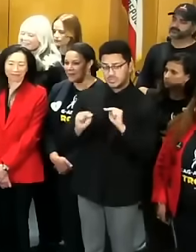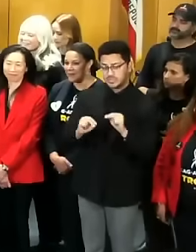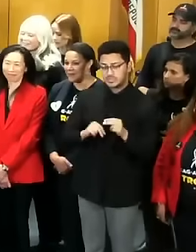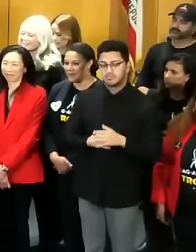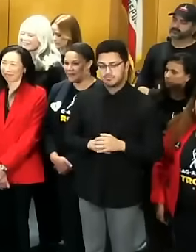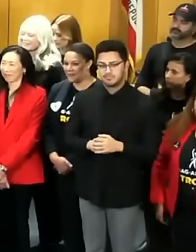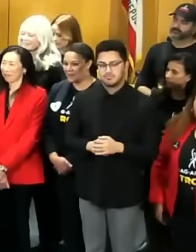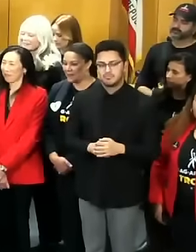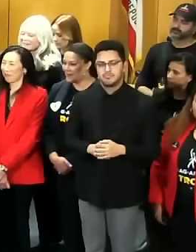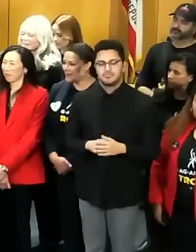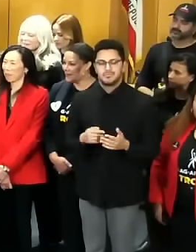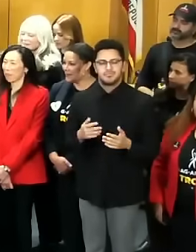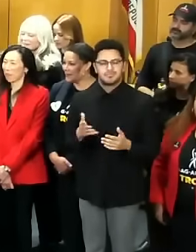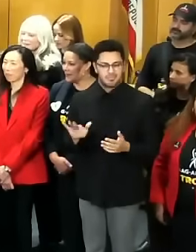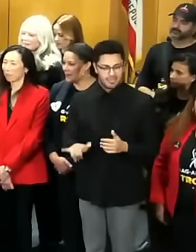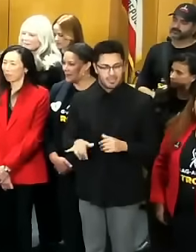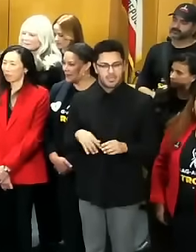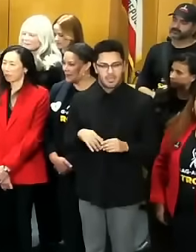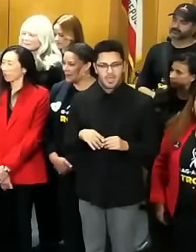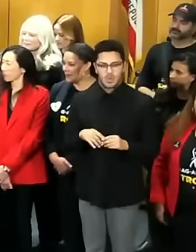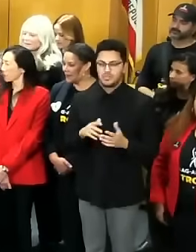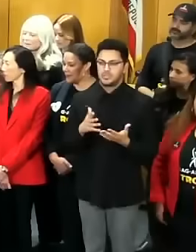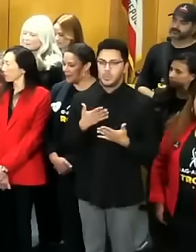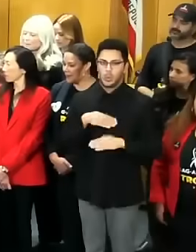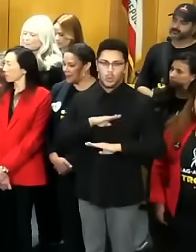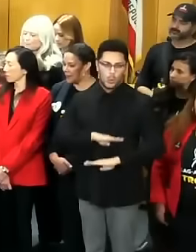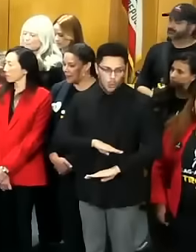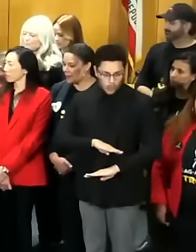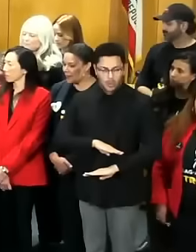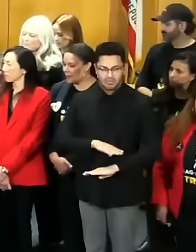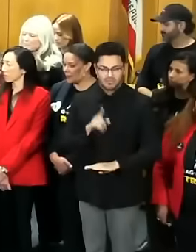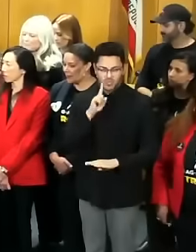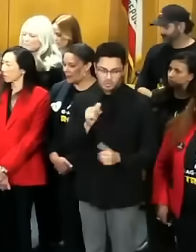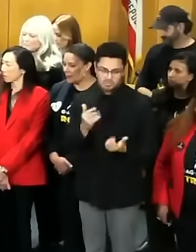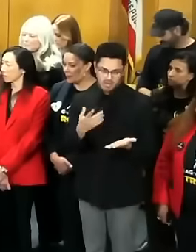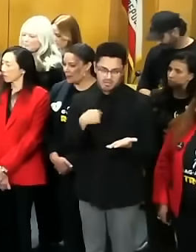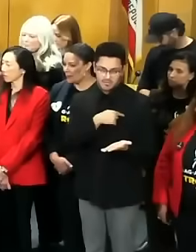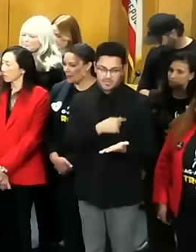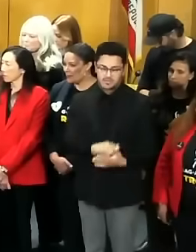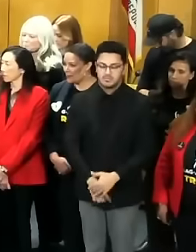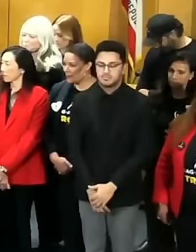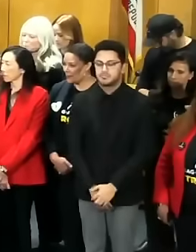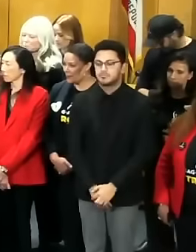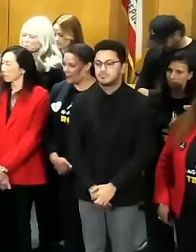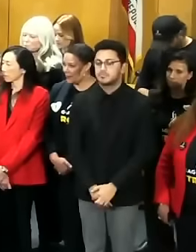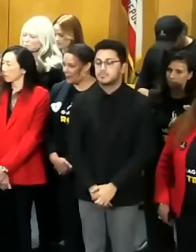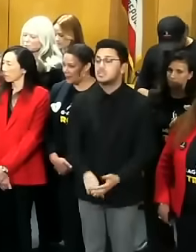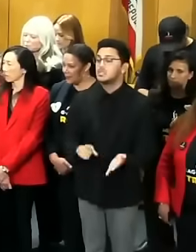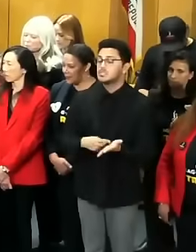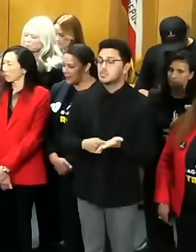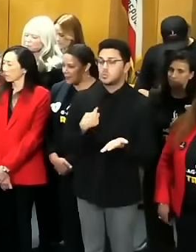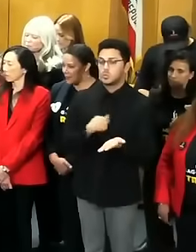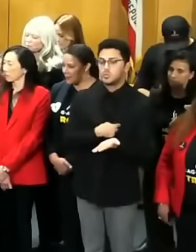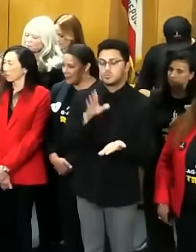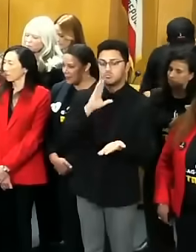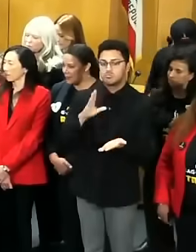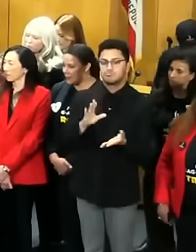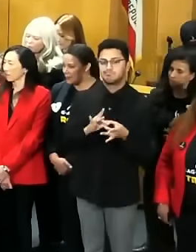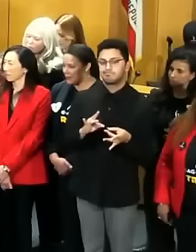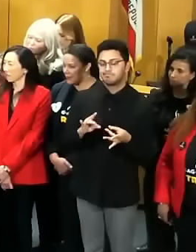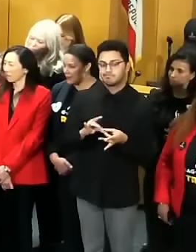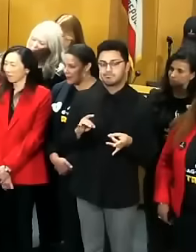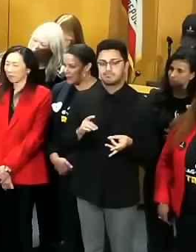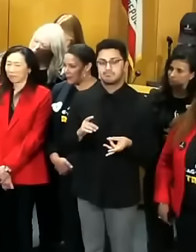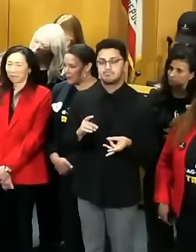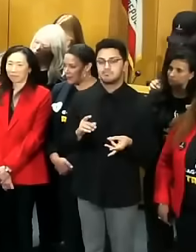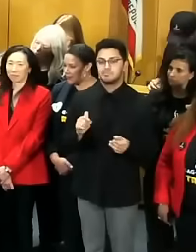it came as a great reprieve and relief for us all. Sometimes we would talk about, you